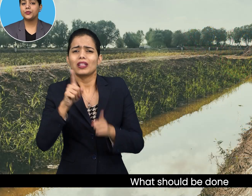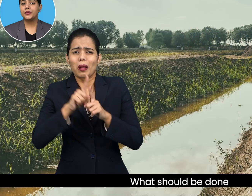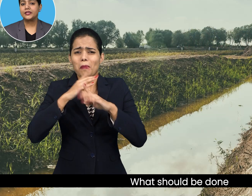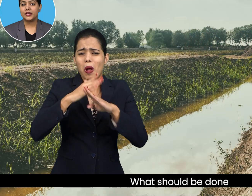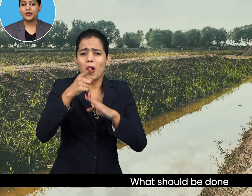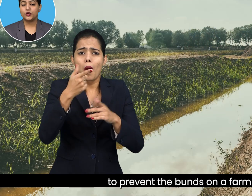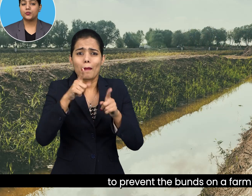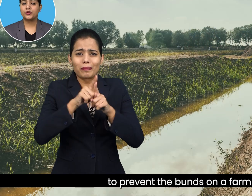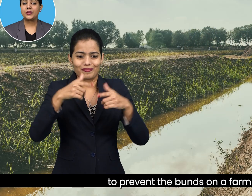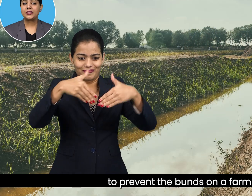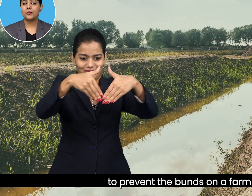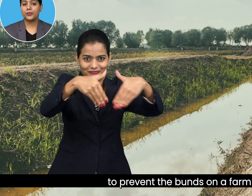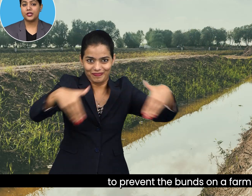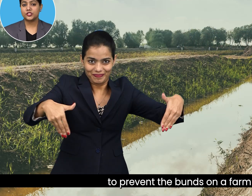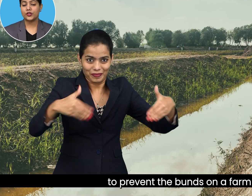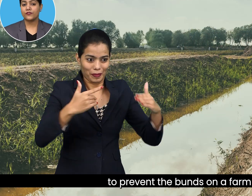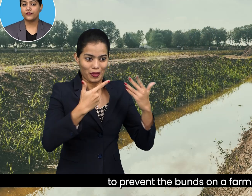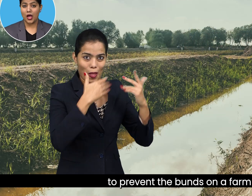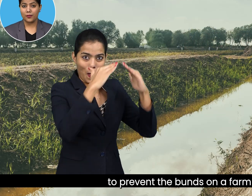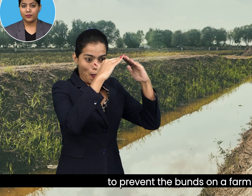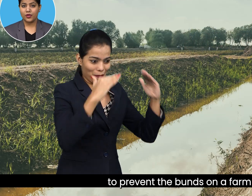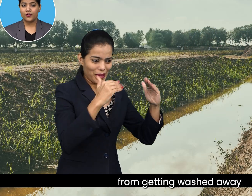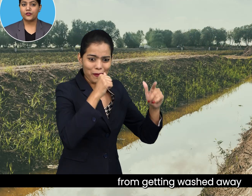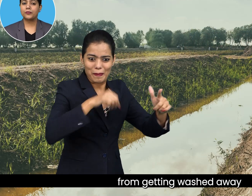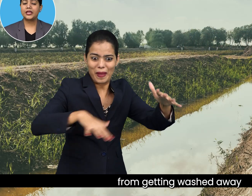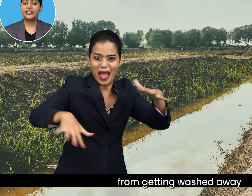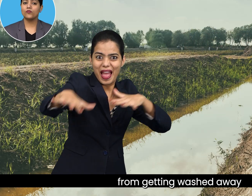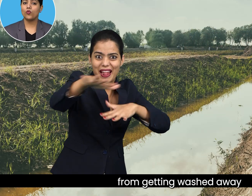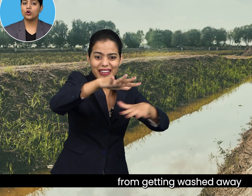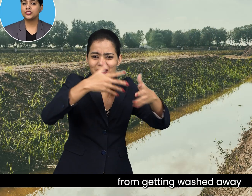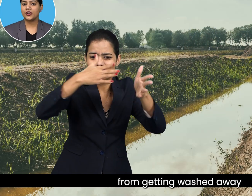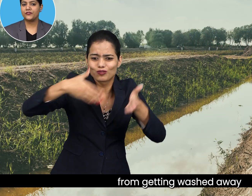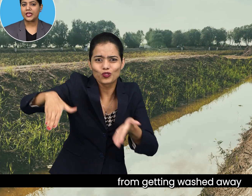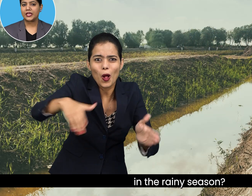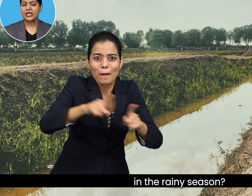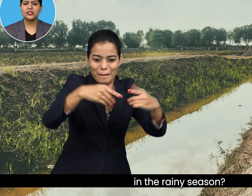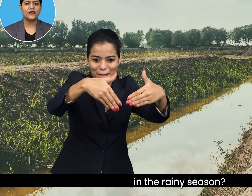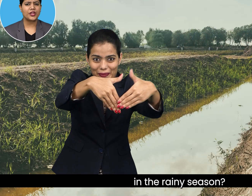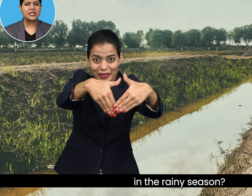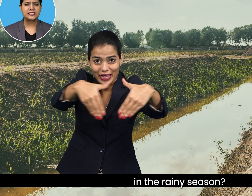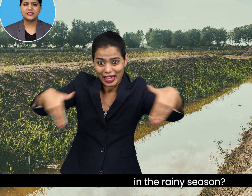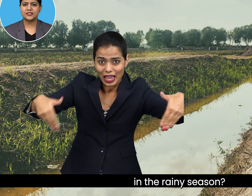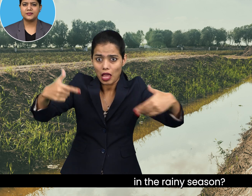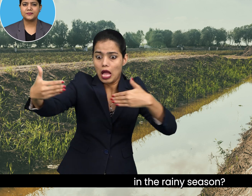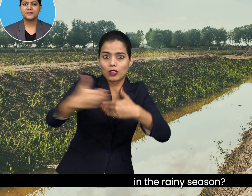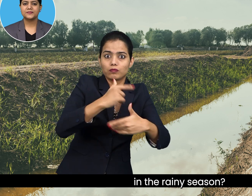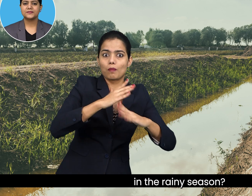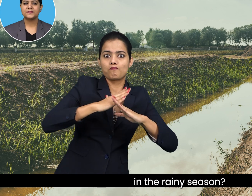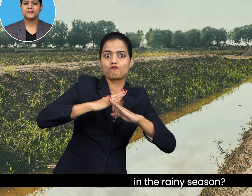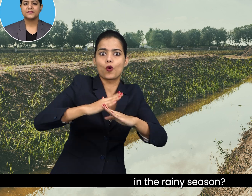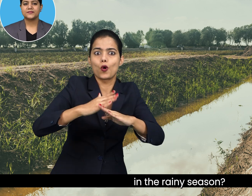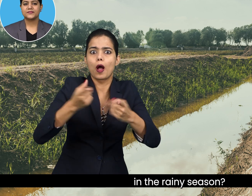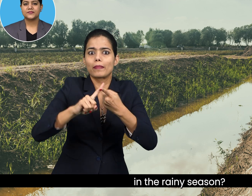What should be done to prevent the burns on a farm from getting washed away in the rainy season?